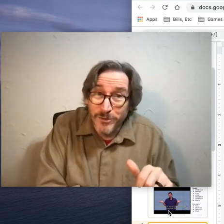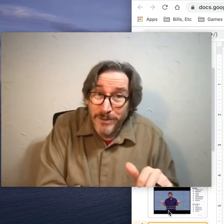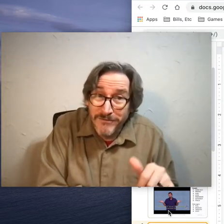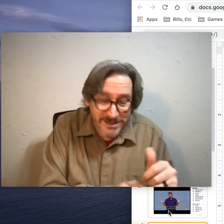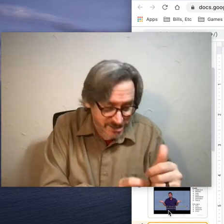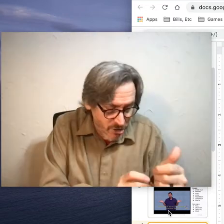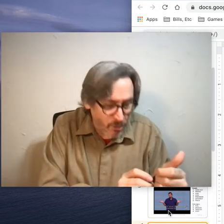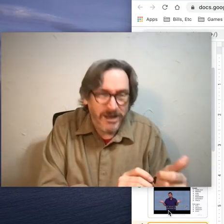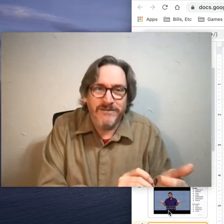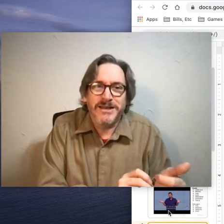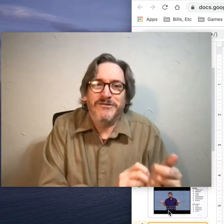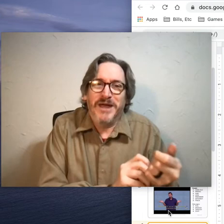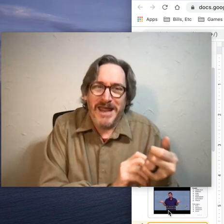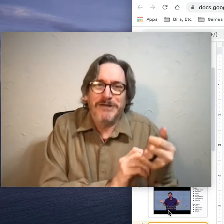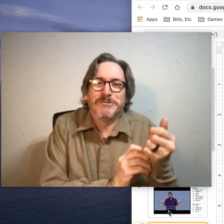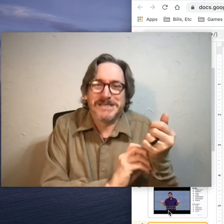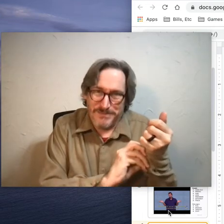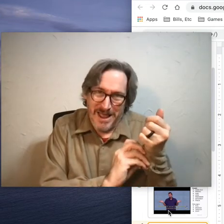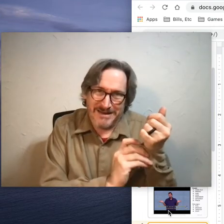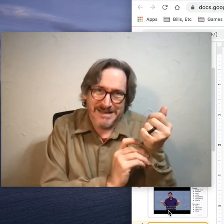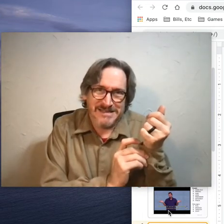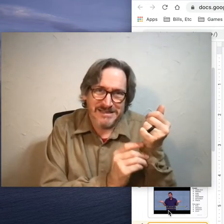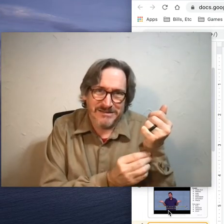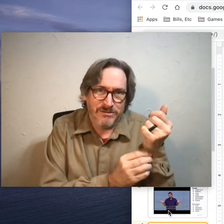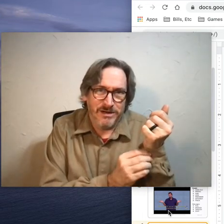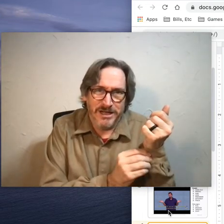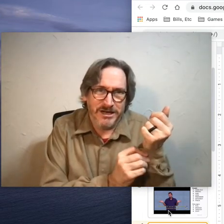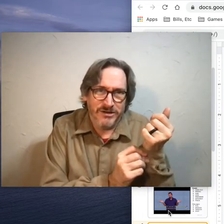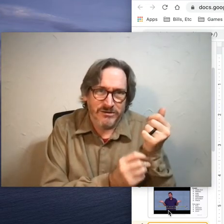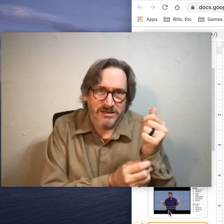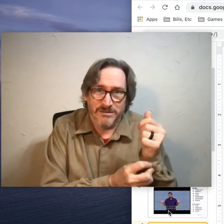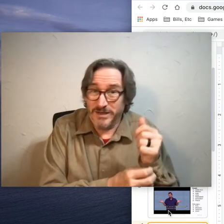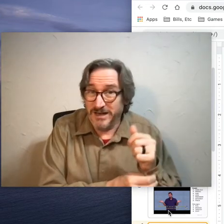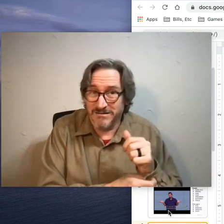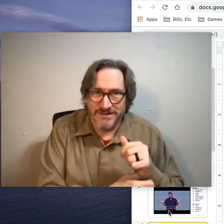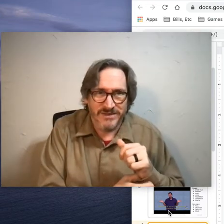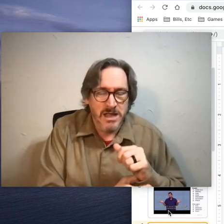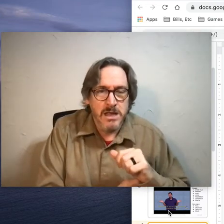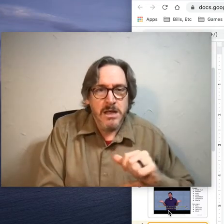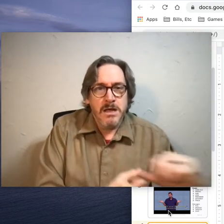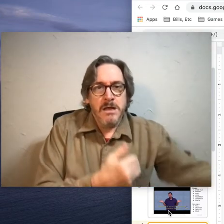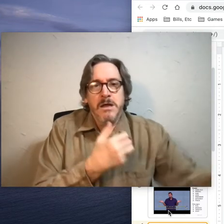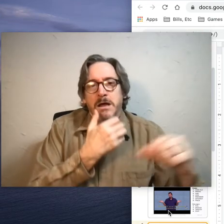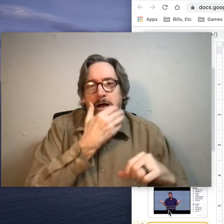give you benefits or even give you any respect, because what are you going to do? Complain, right?